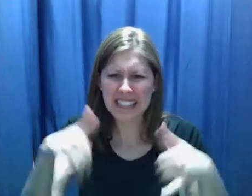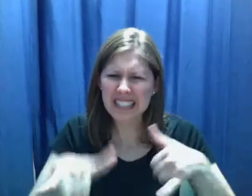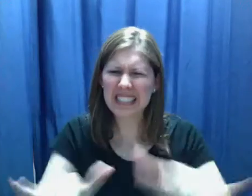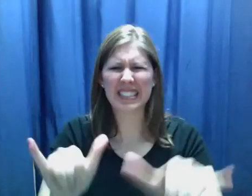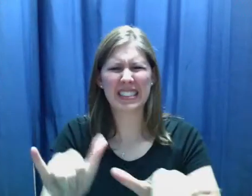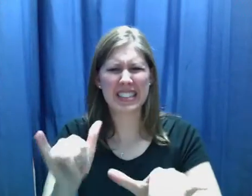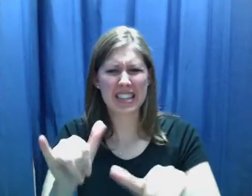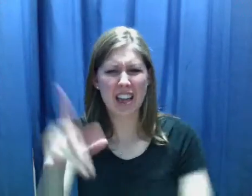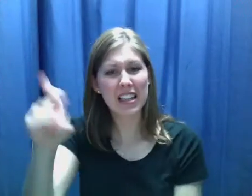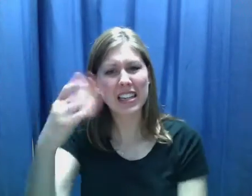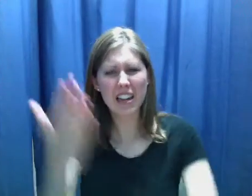disappeared.